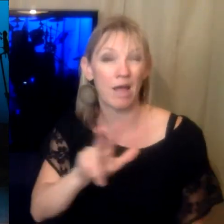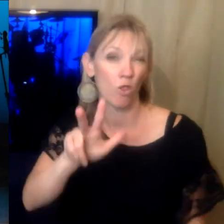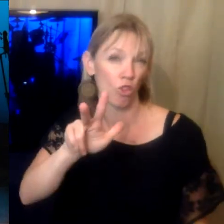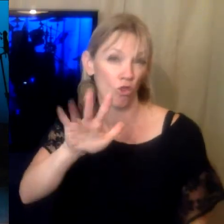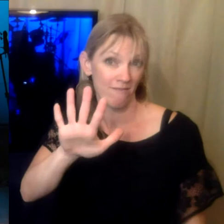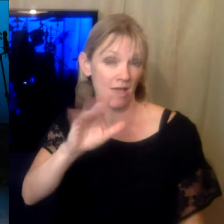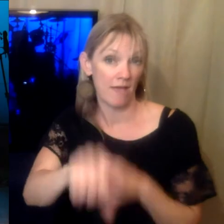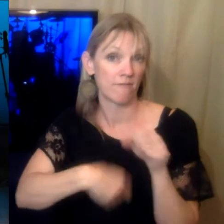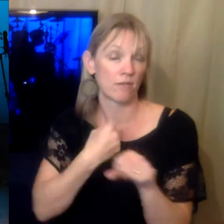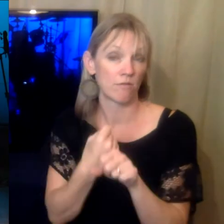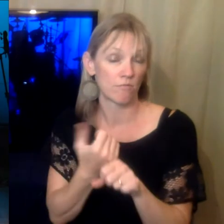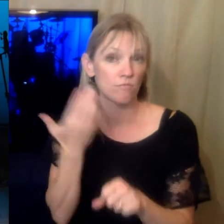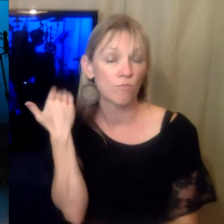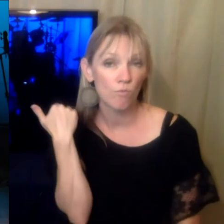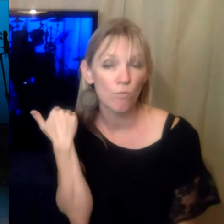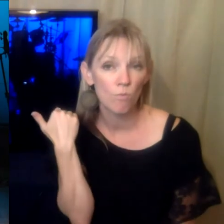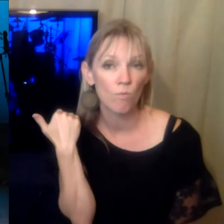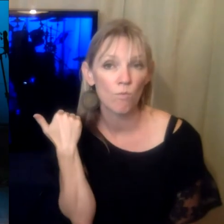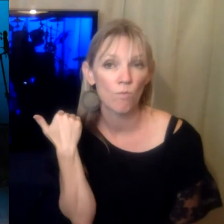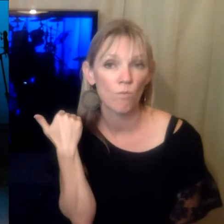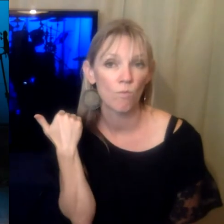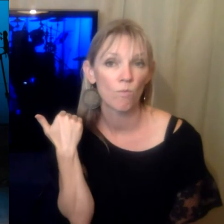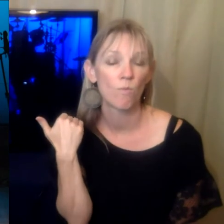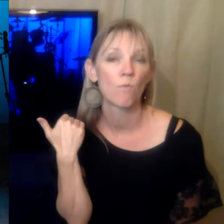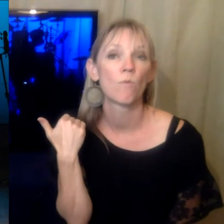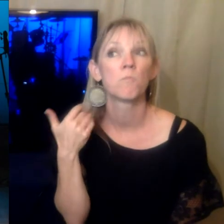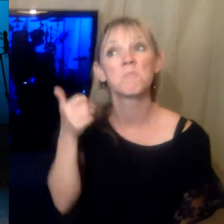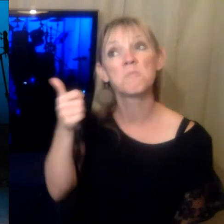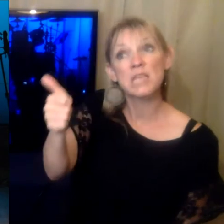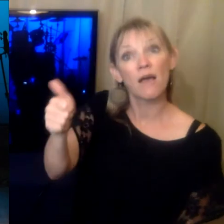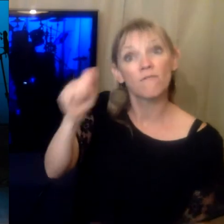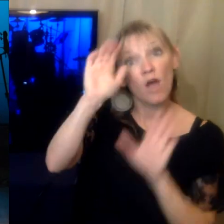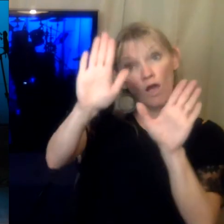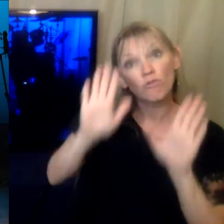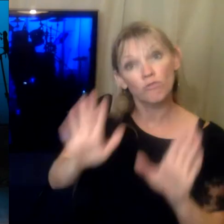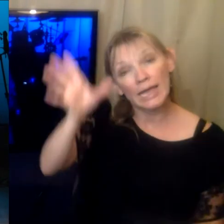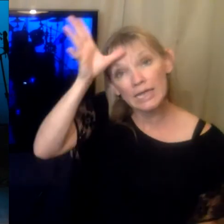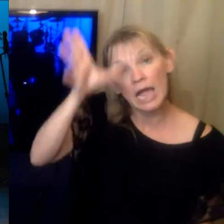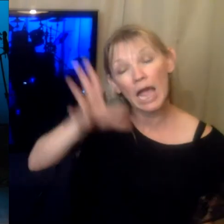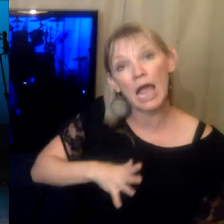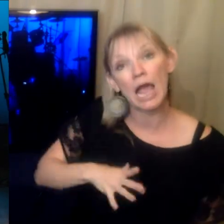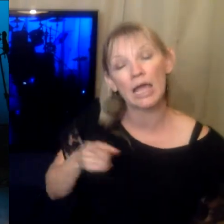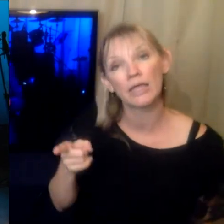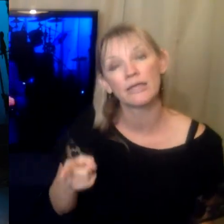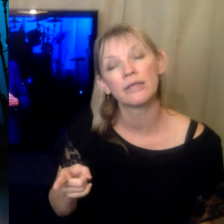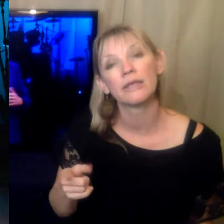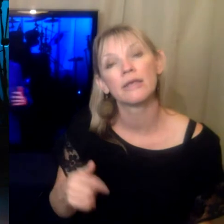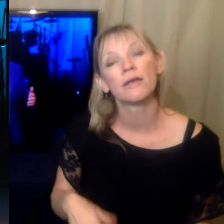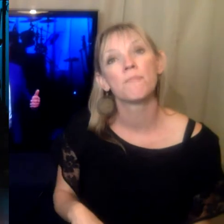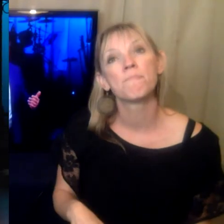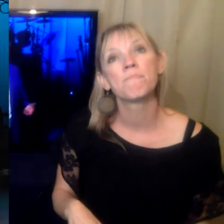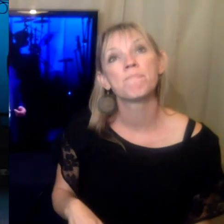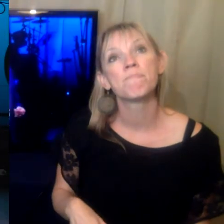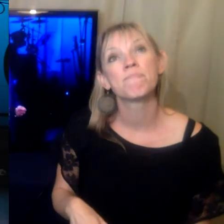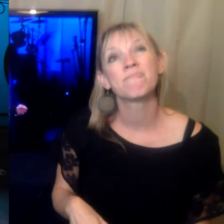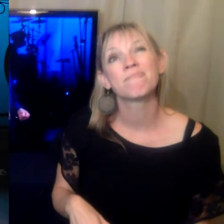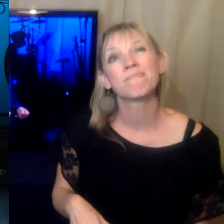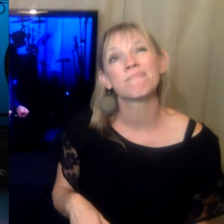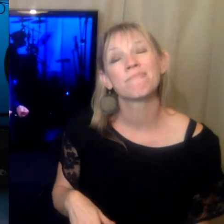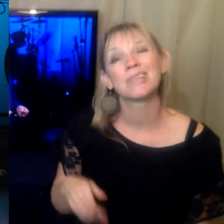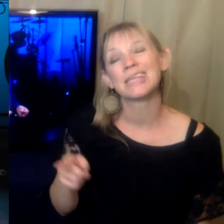ago. And he was a great guy. And he didn't always